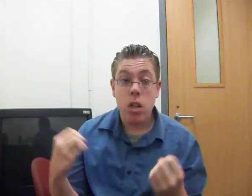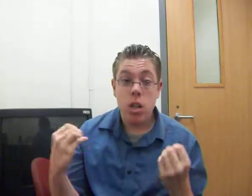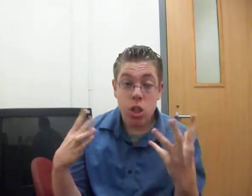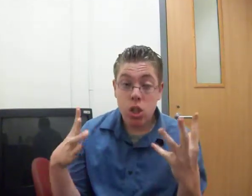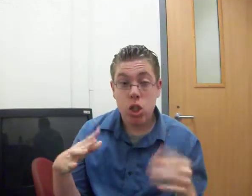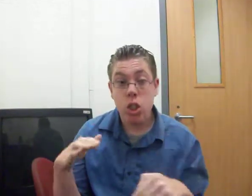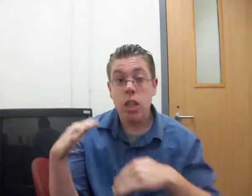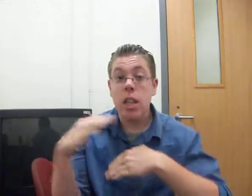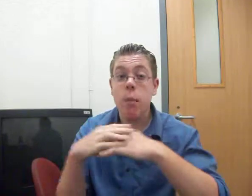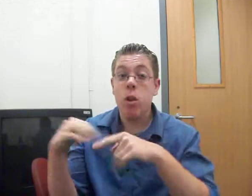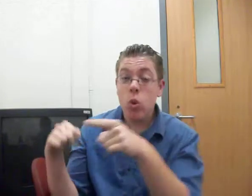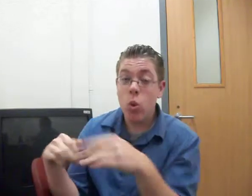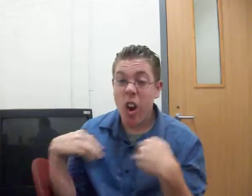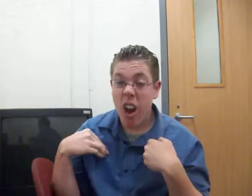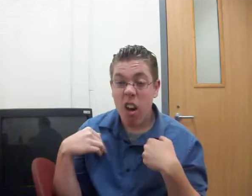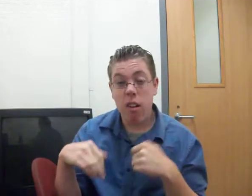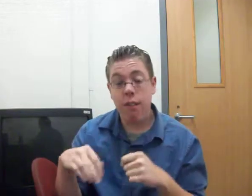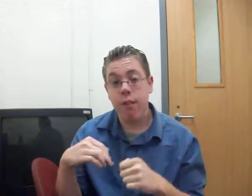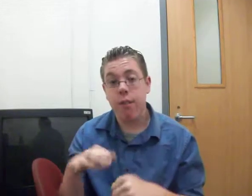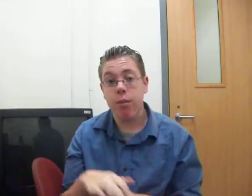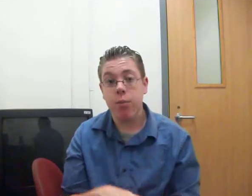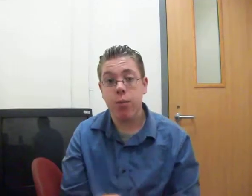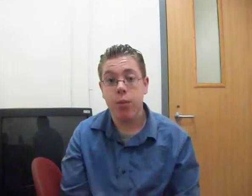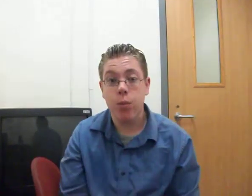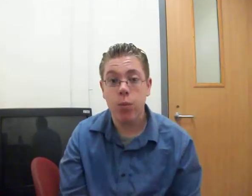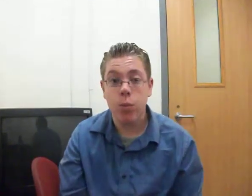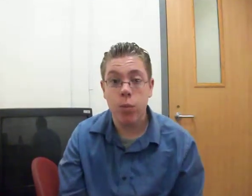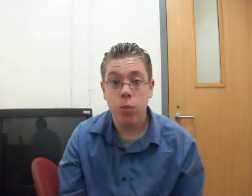where to put the sails, how much sail to expose,